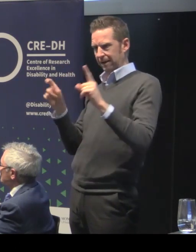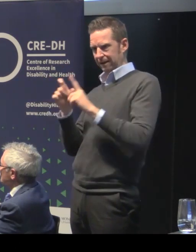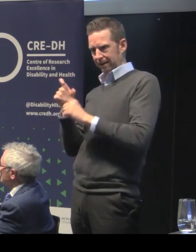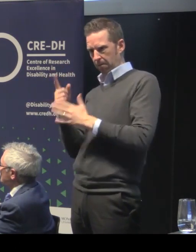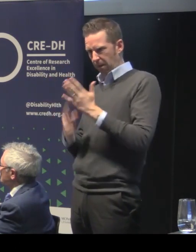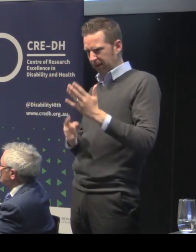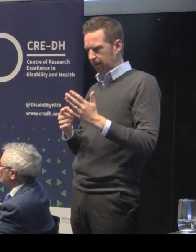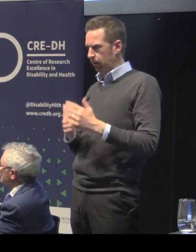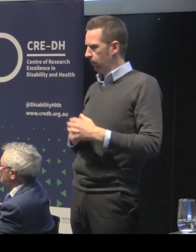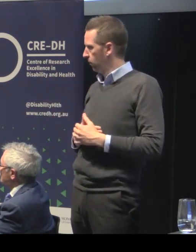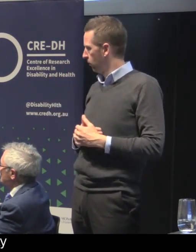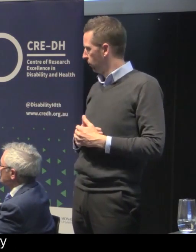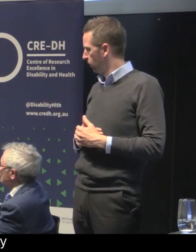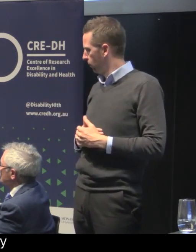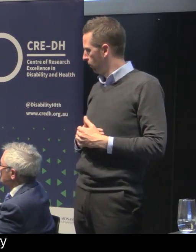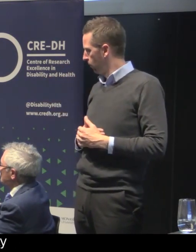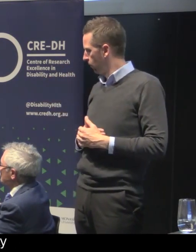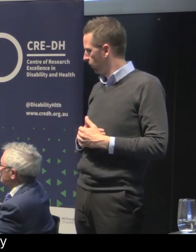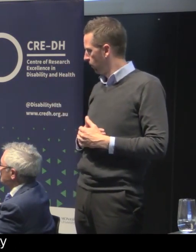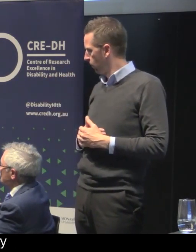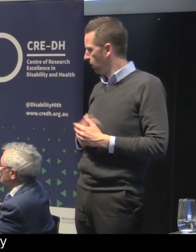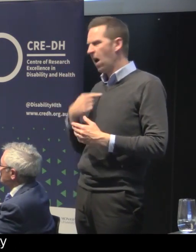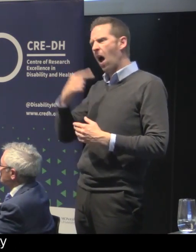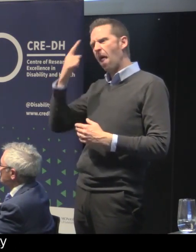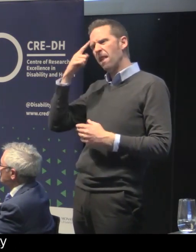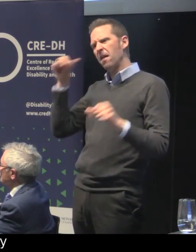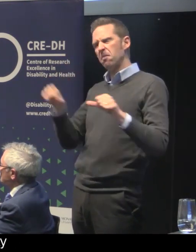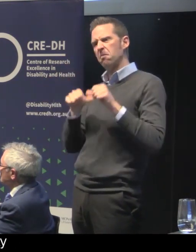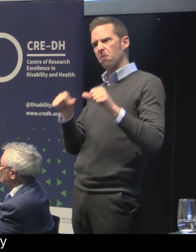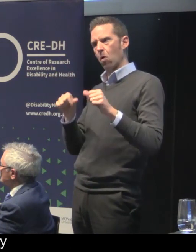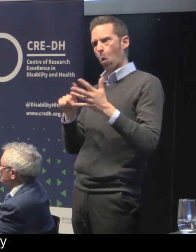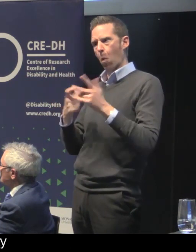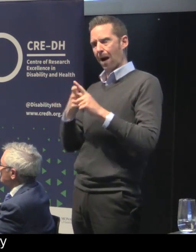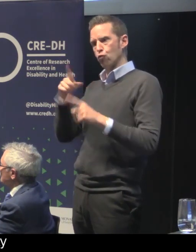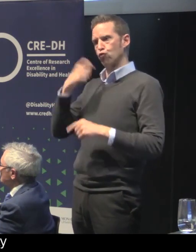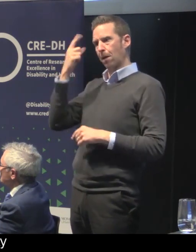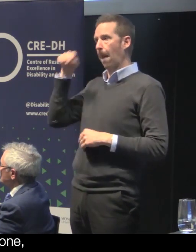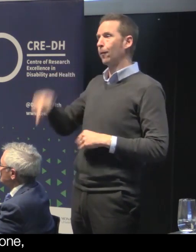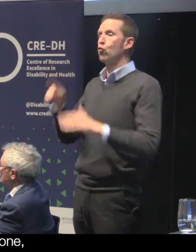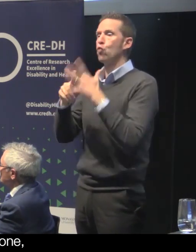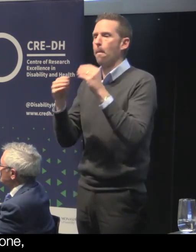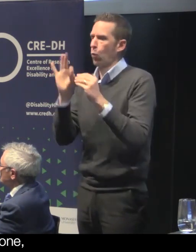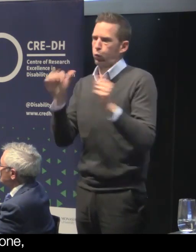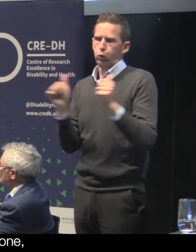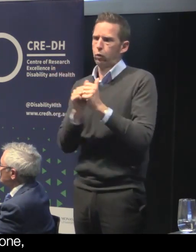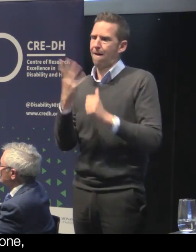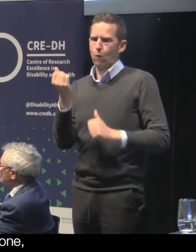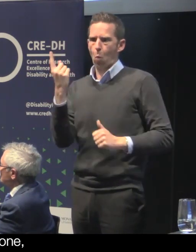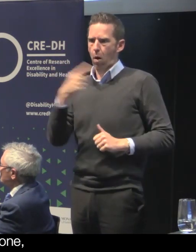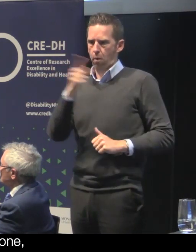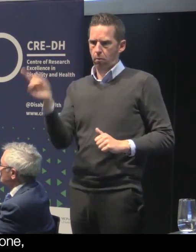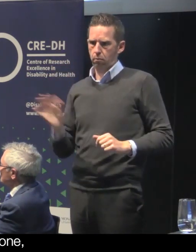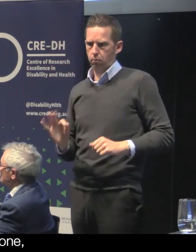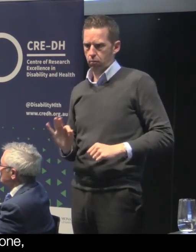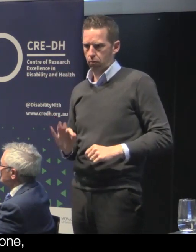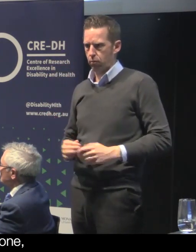to be said. But I think it's okay to recognise that it's not for everyone, and that we